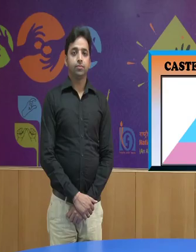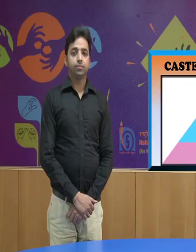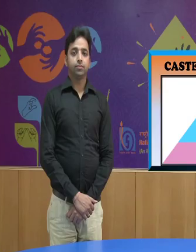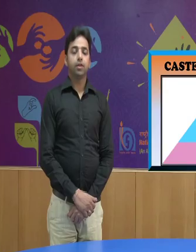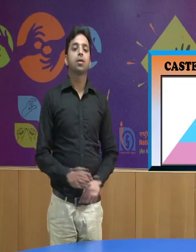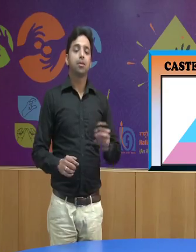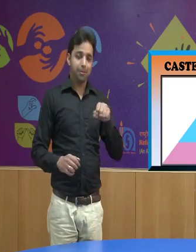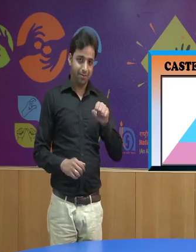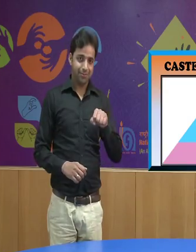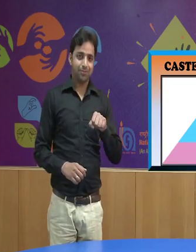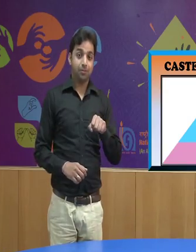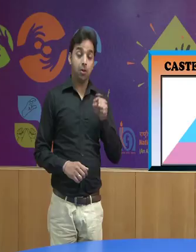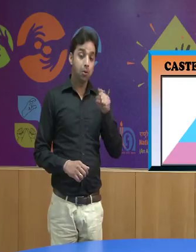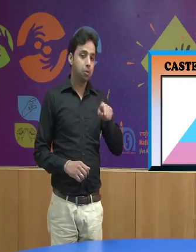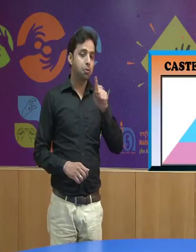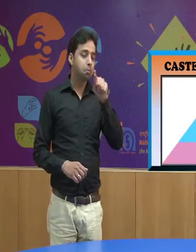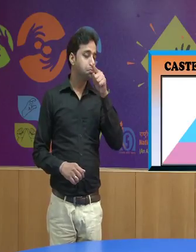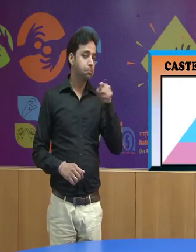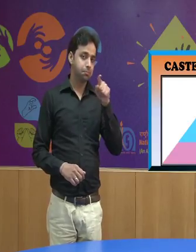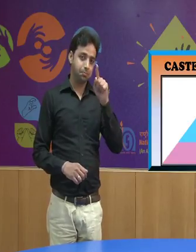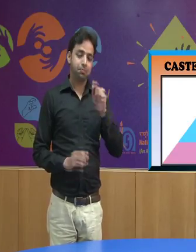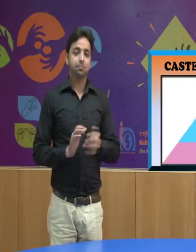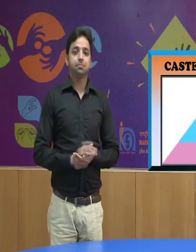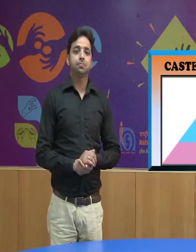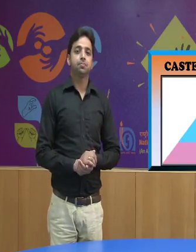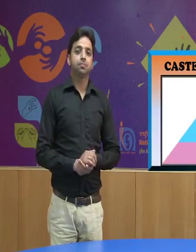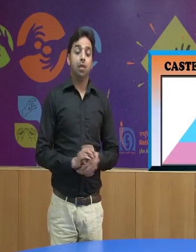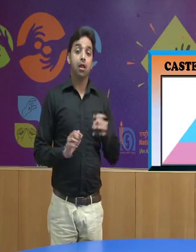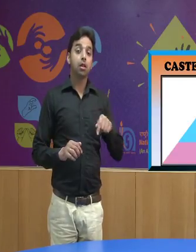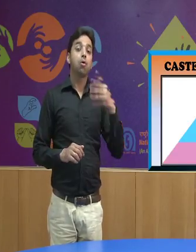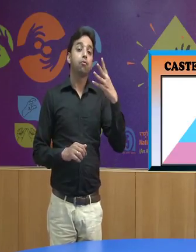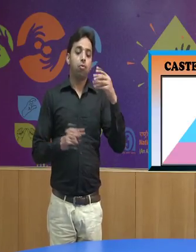Yes, you are right. The 4 castes are